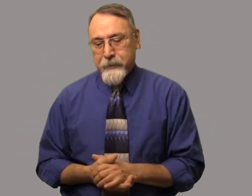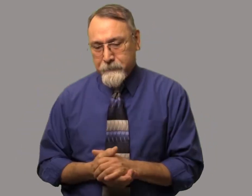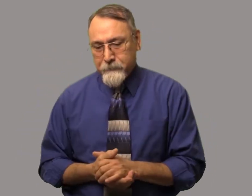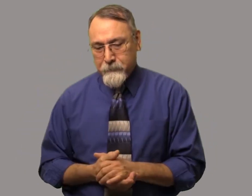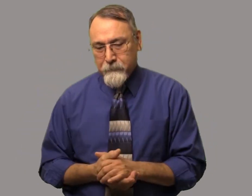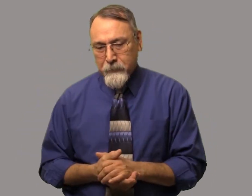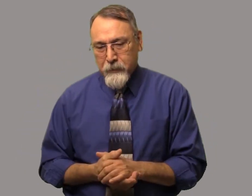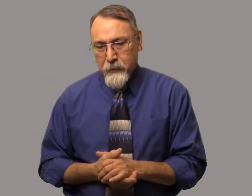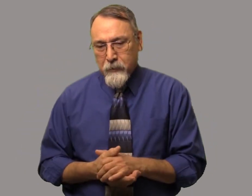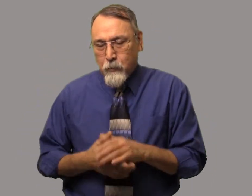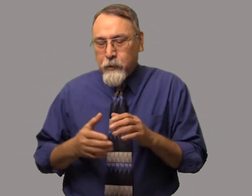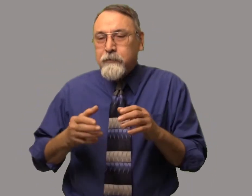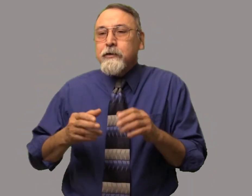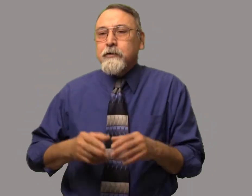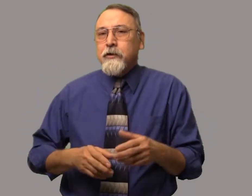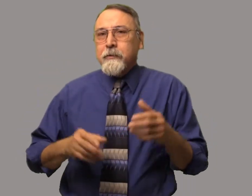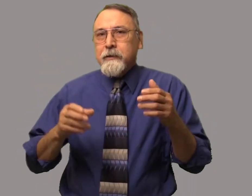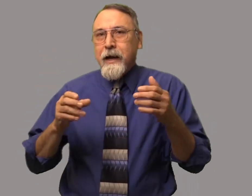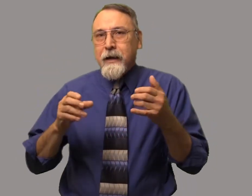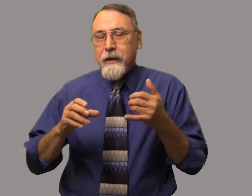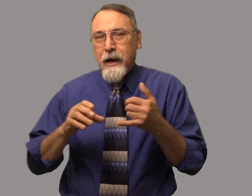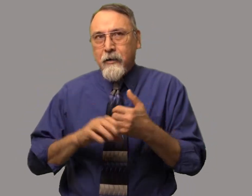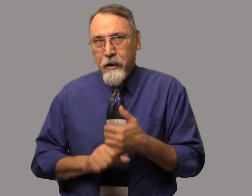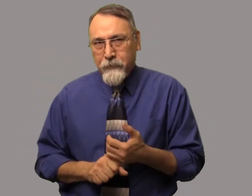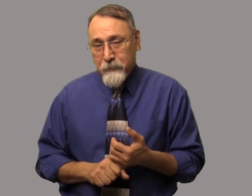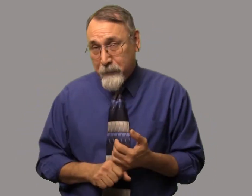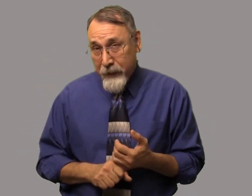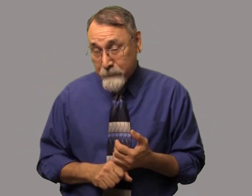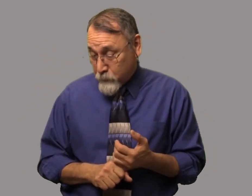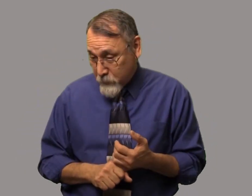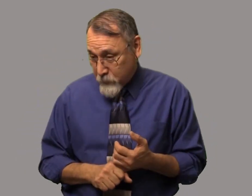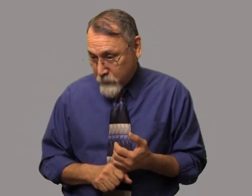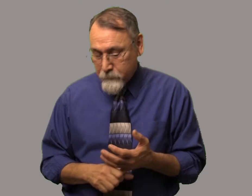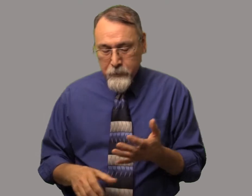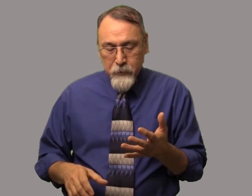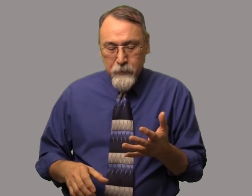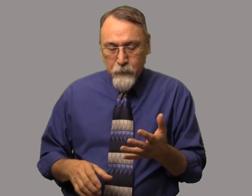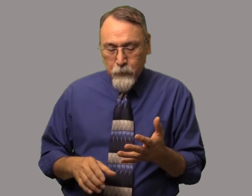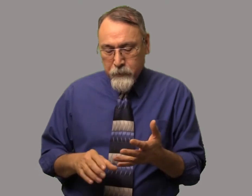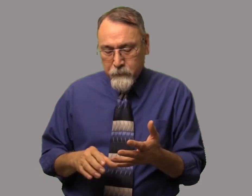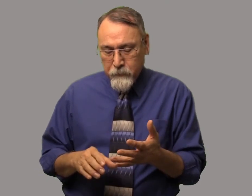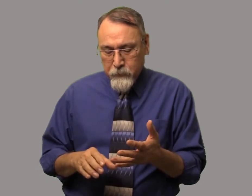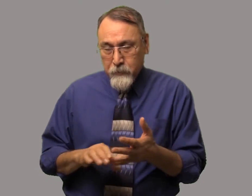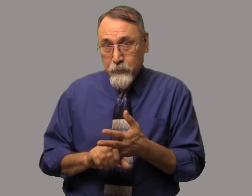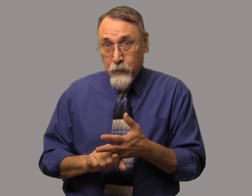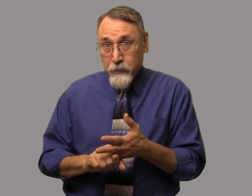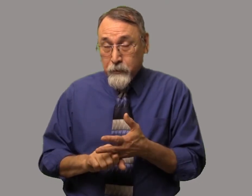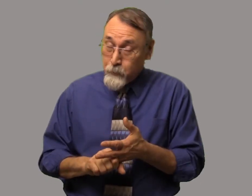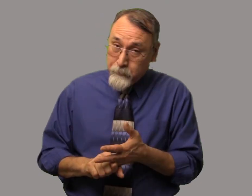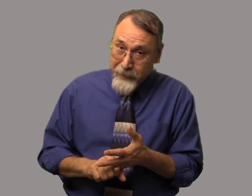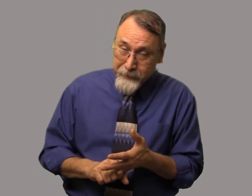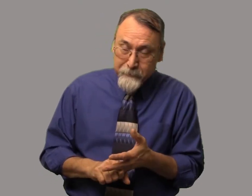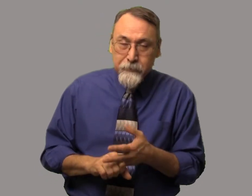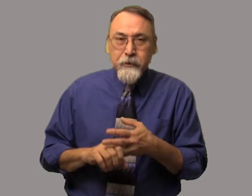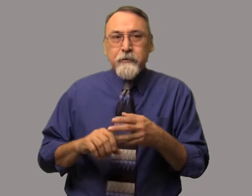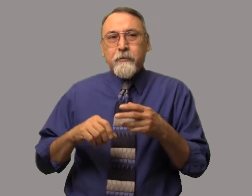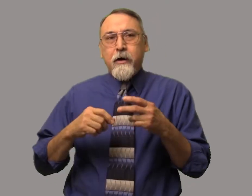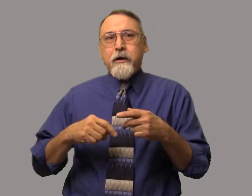up? Once you determine how often the backups will occur, once you determine what you will back up, there are some